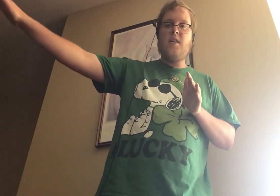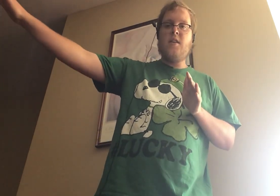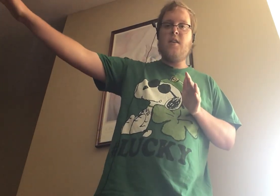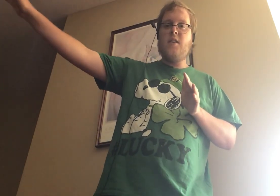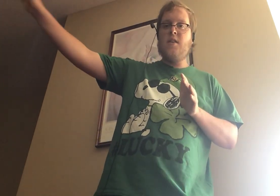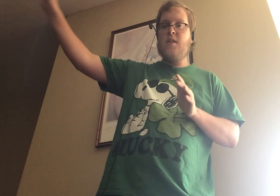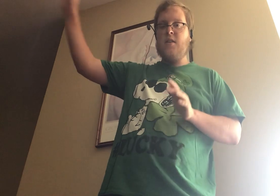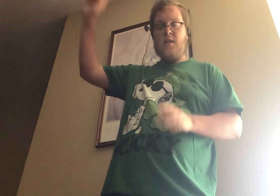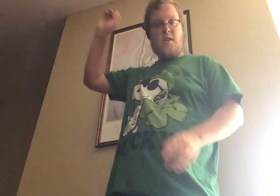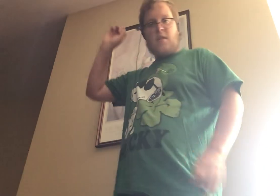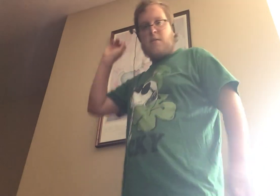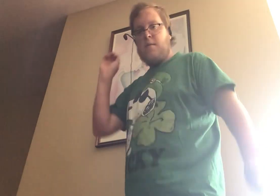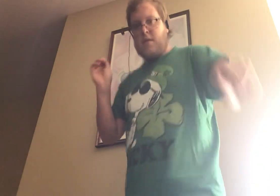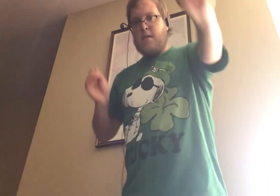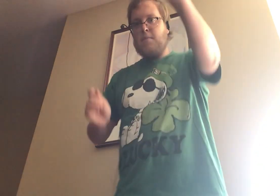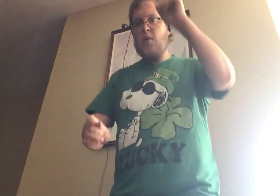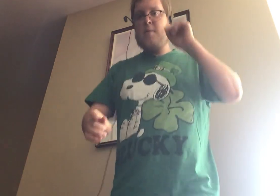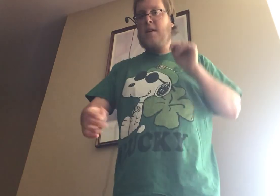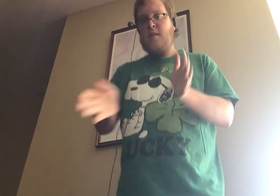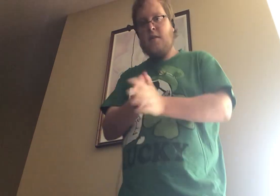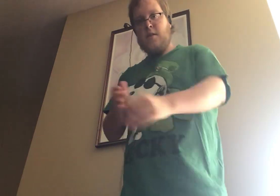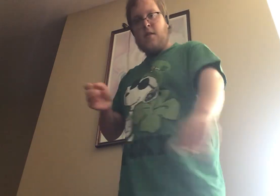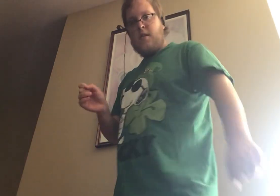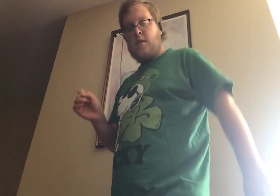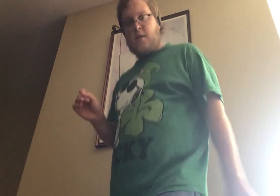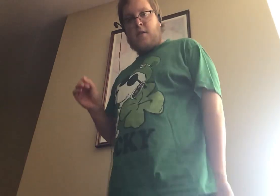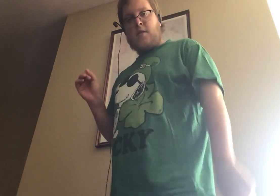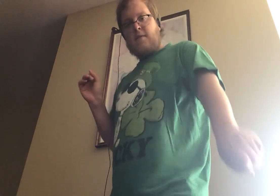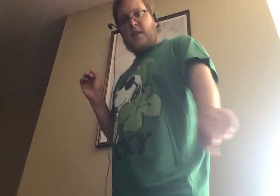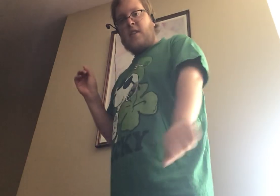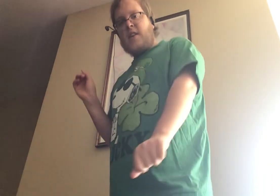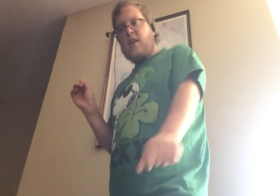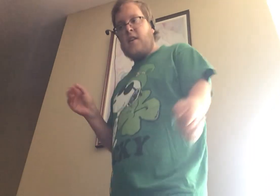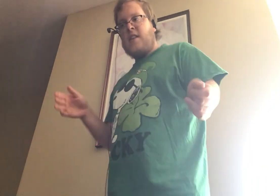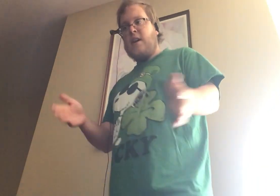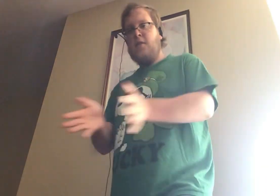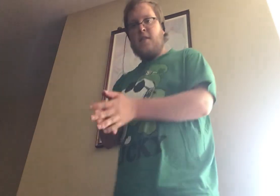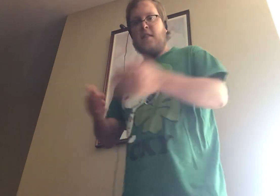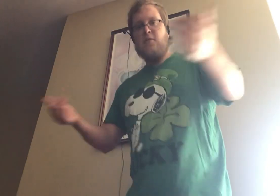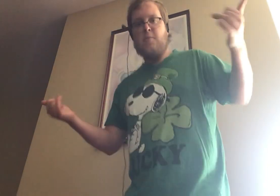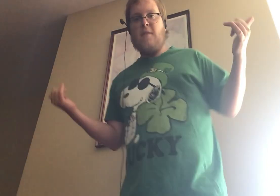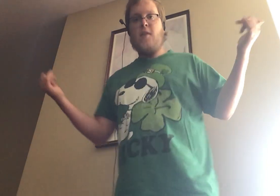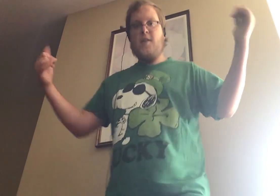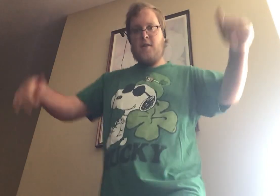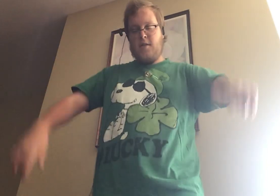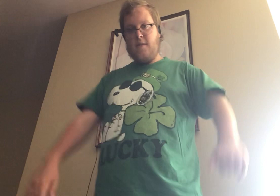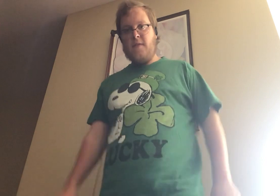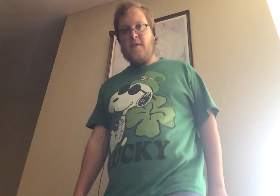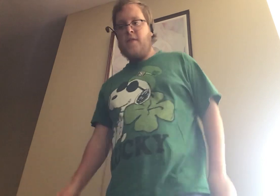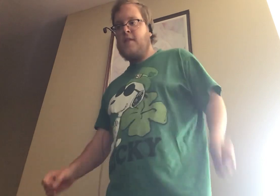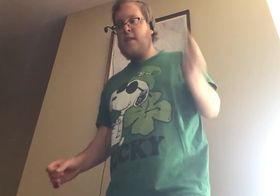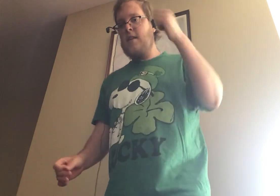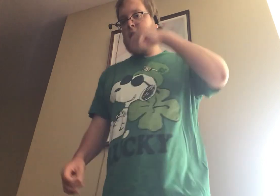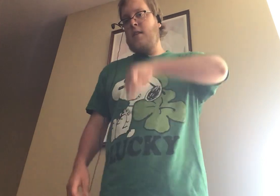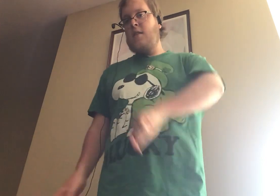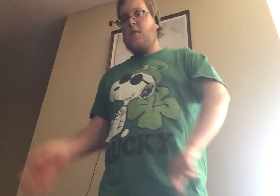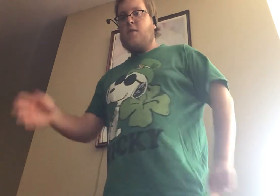Don't get caught up in the moment Just live in the night You'll be fine Don't